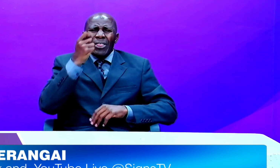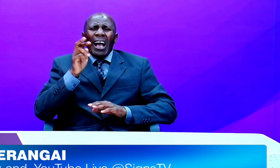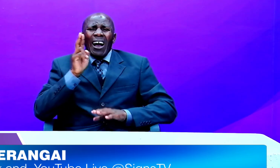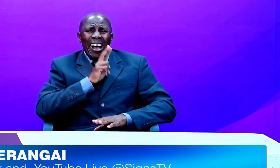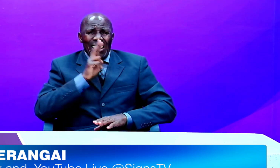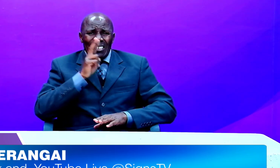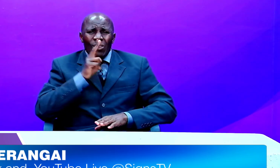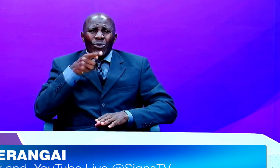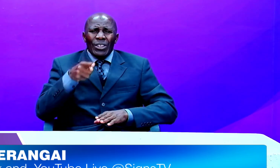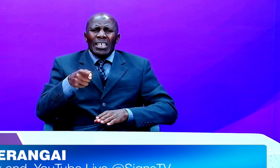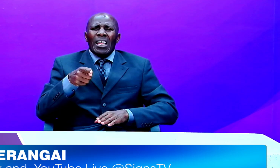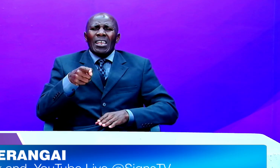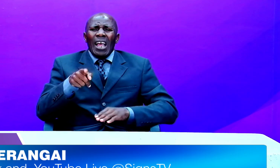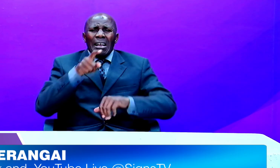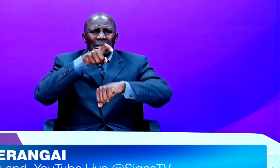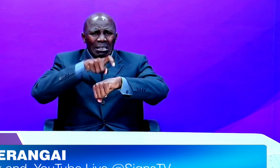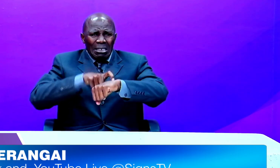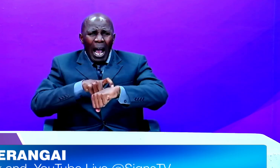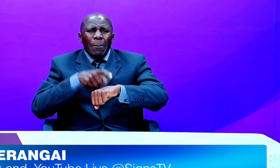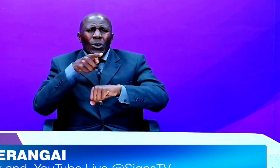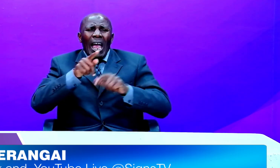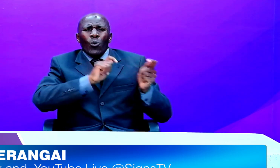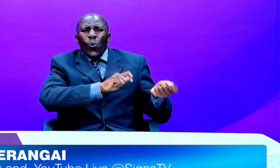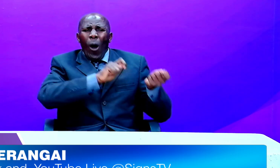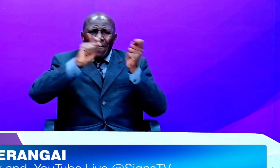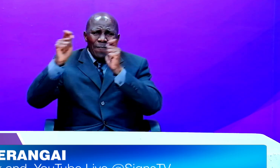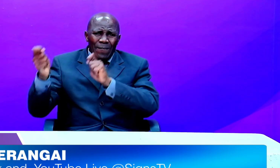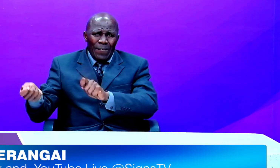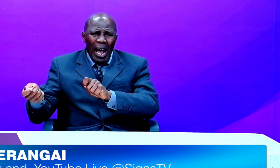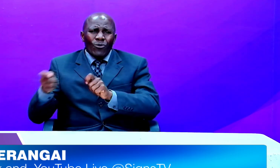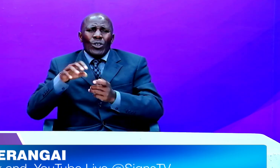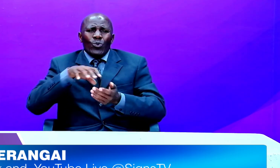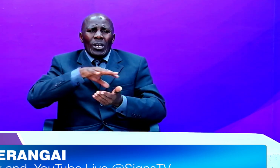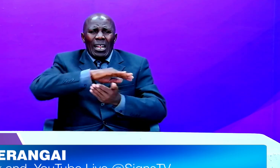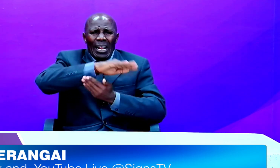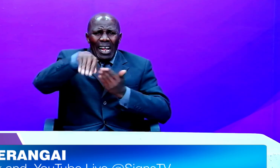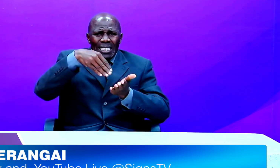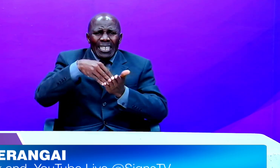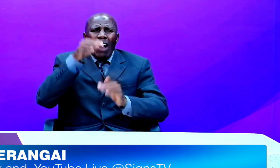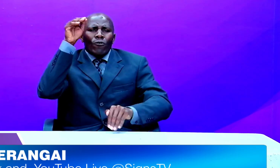democracy hinges on timely, transparent, and credible elections.